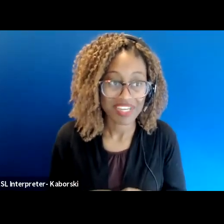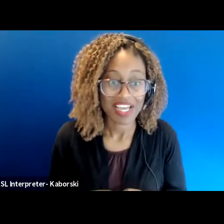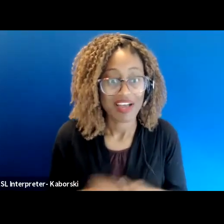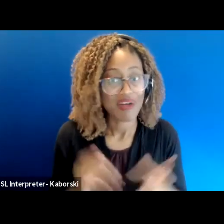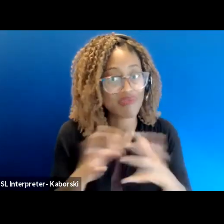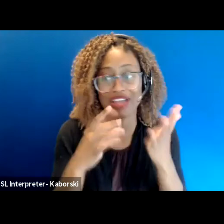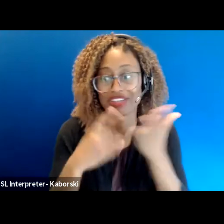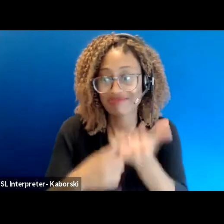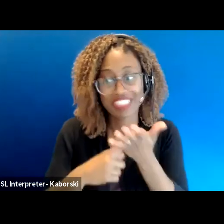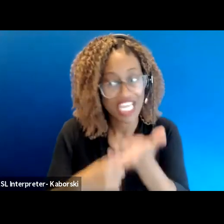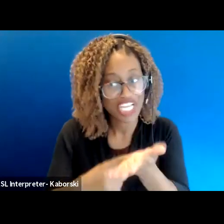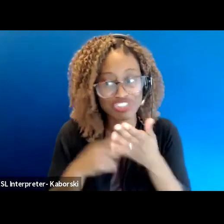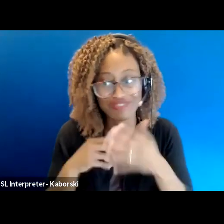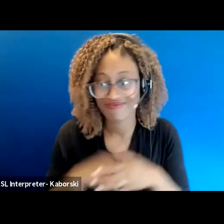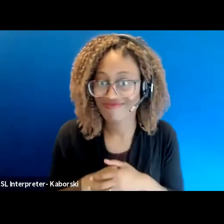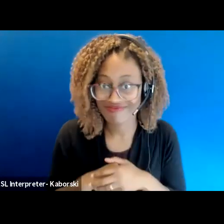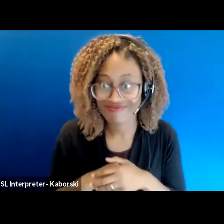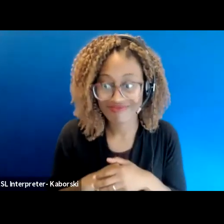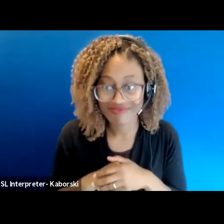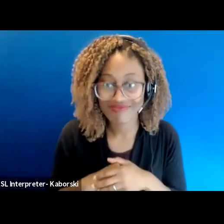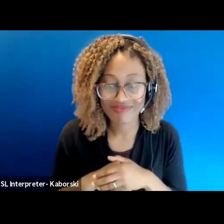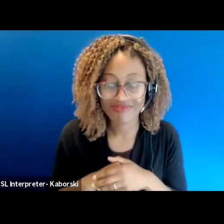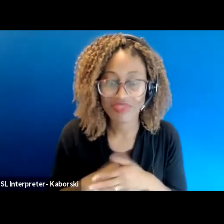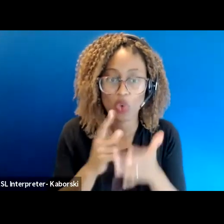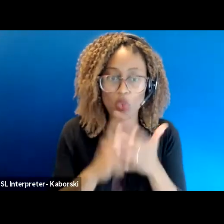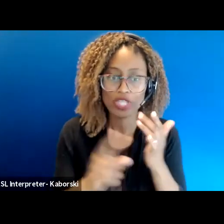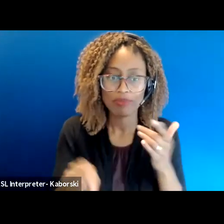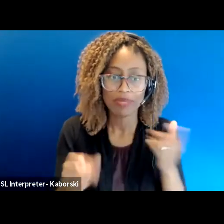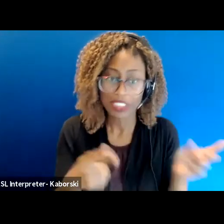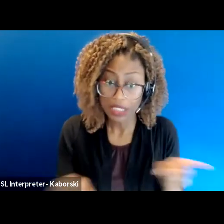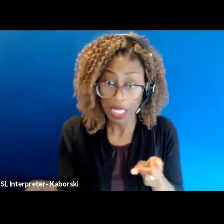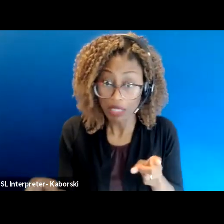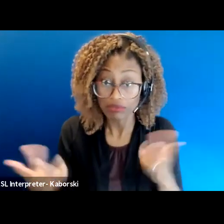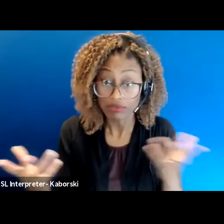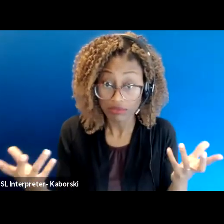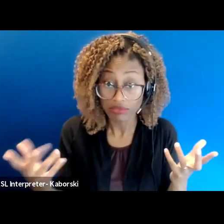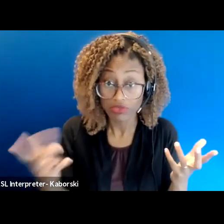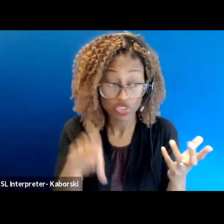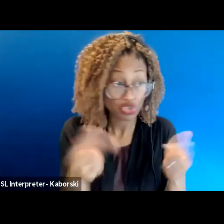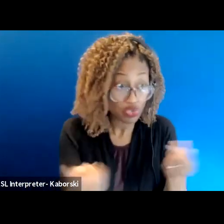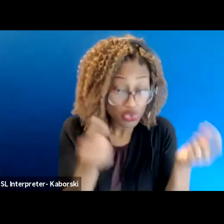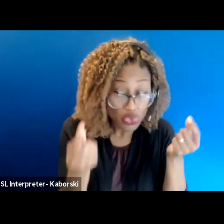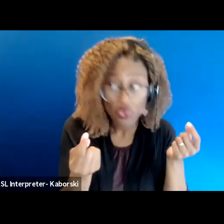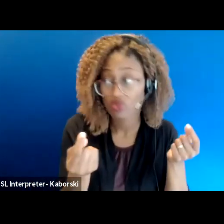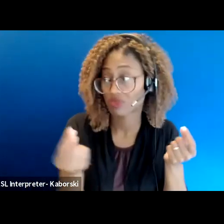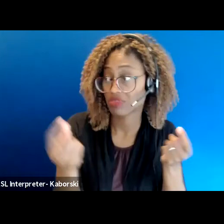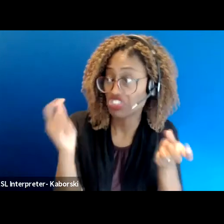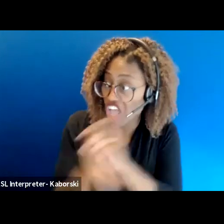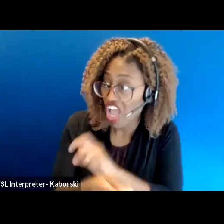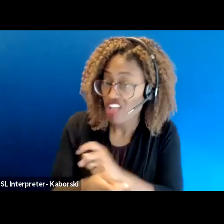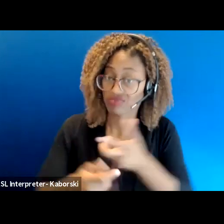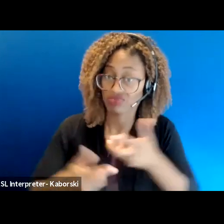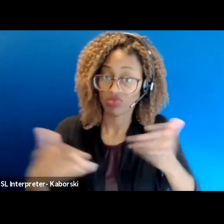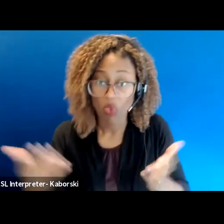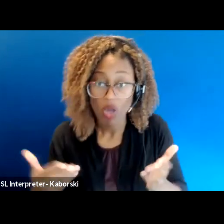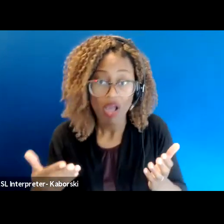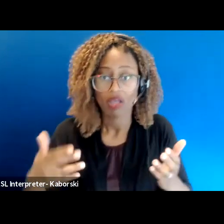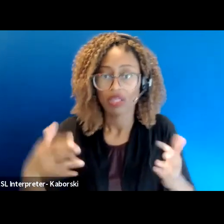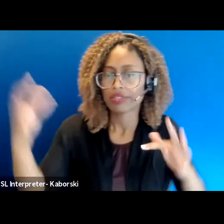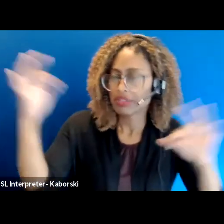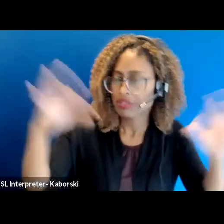discussion about what should be done and what shouldn't be done. In that conversation, the shooting